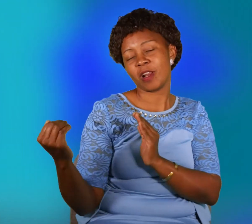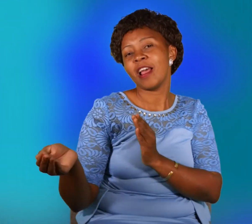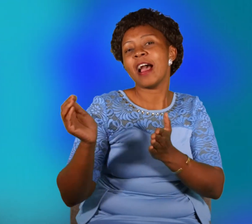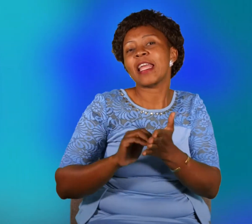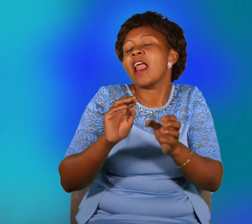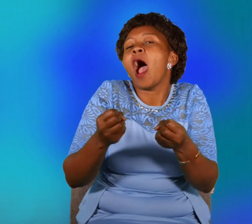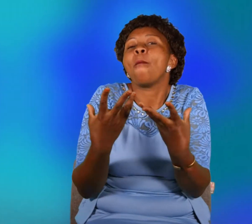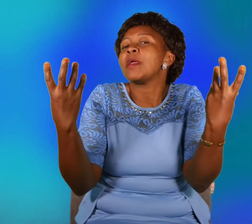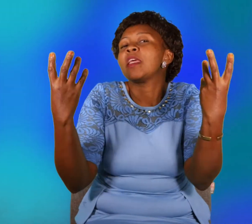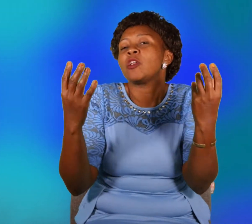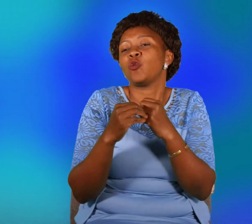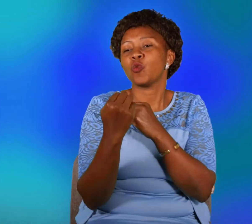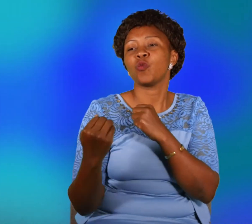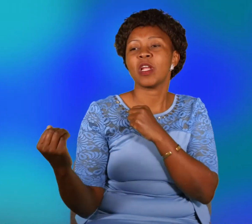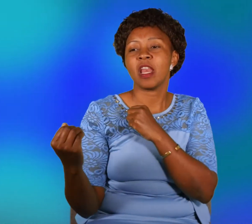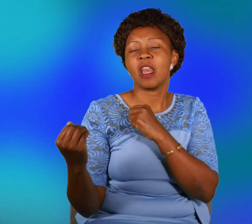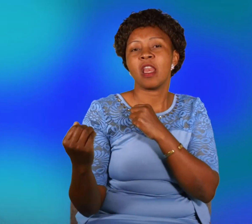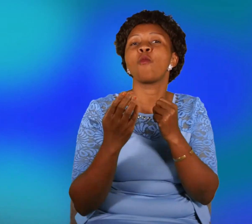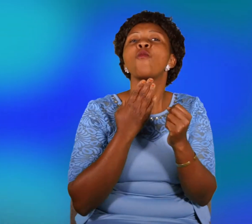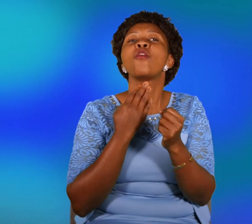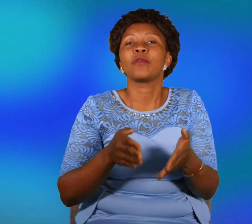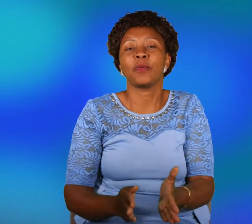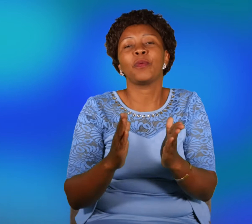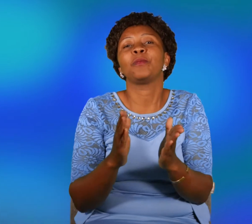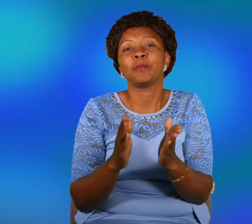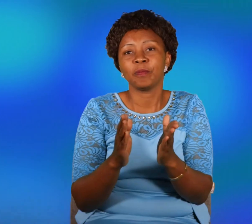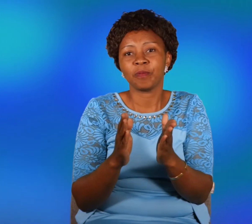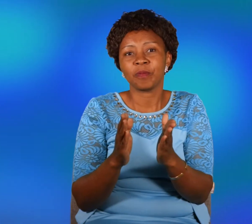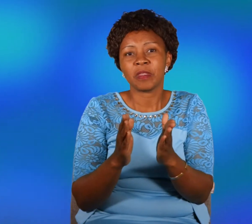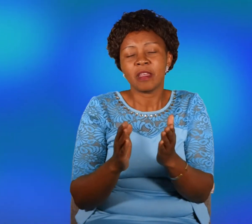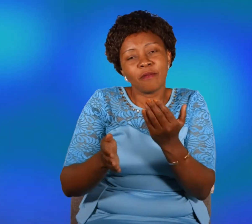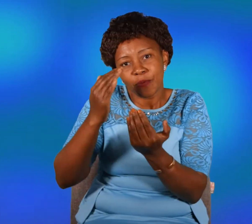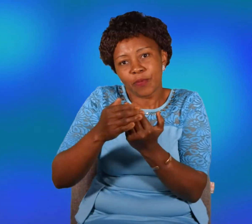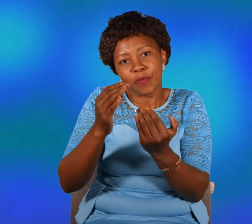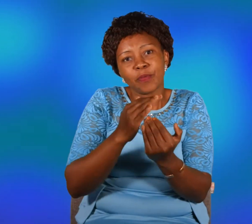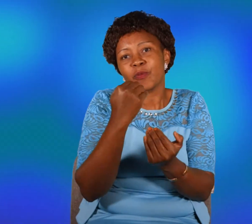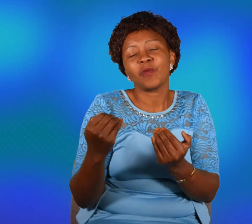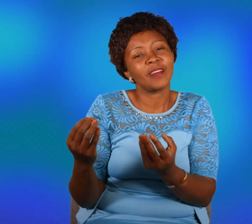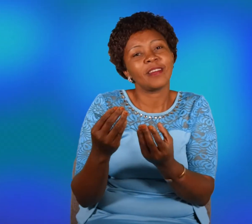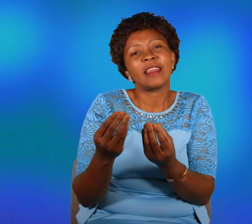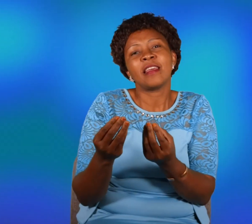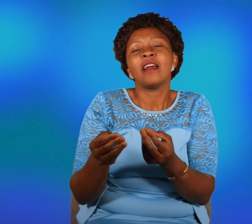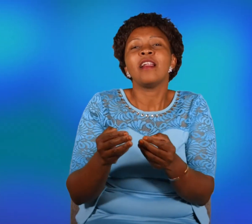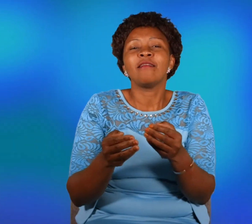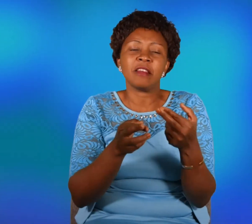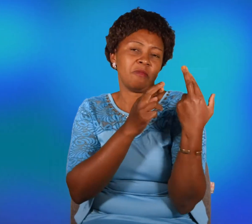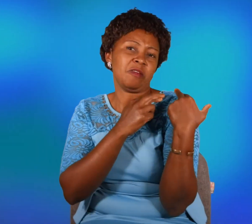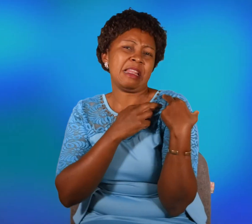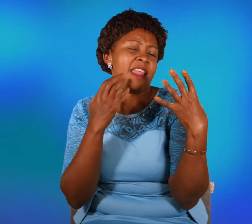children and the number of children that they want to have. Raising children is a huge